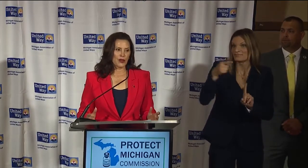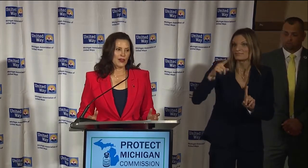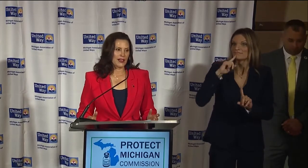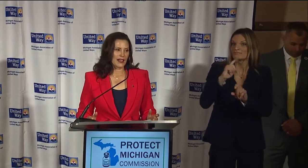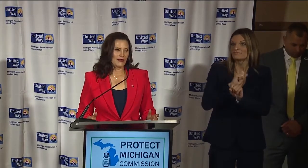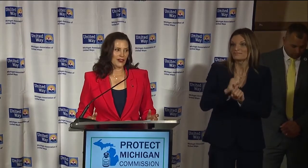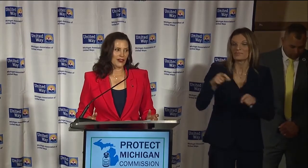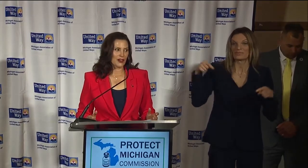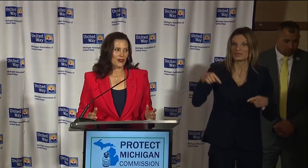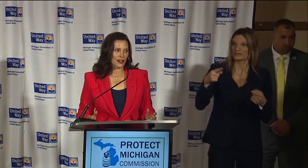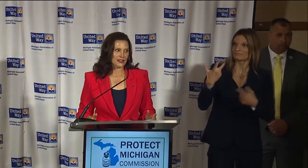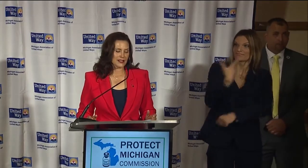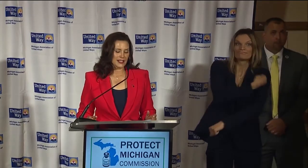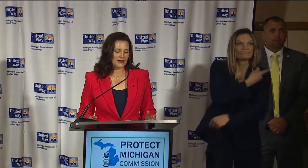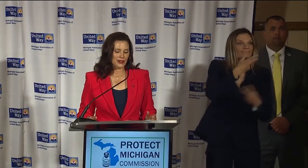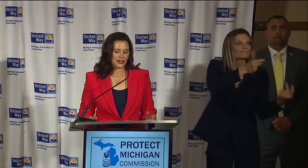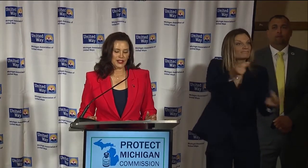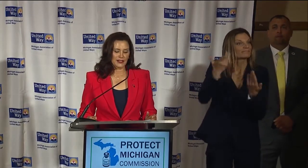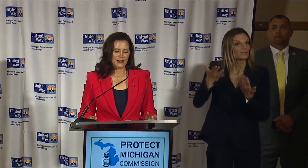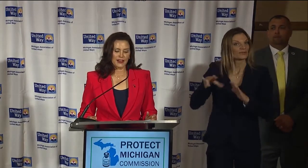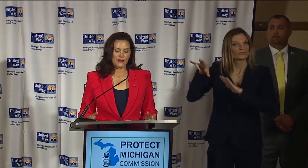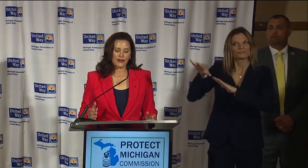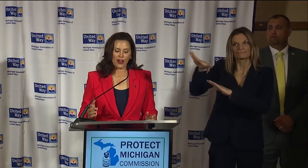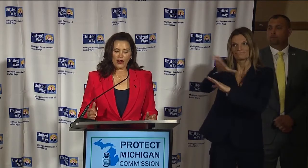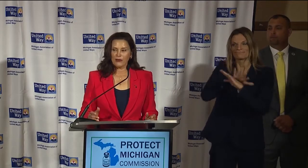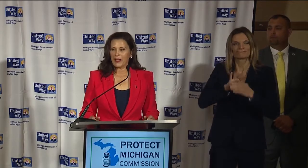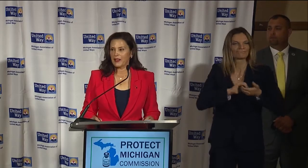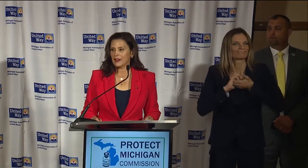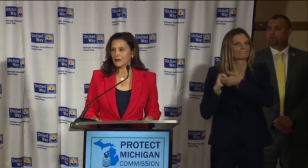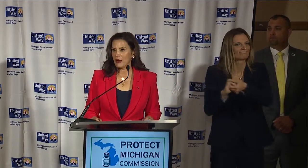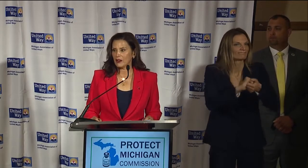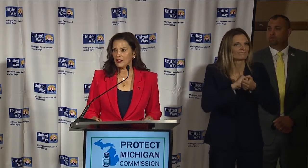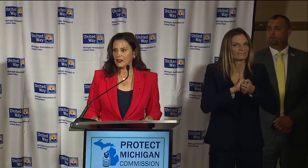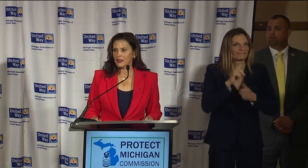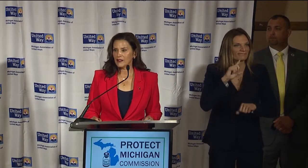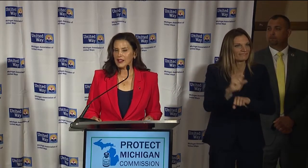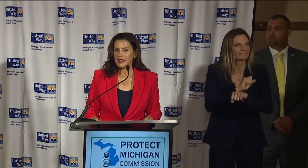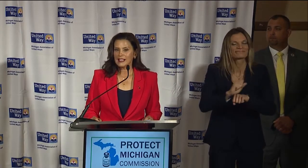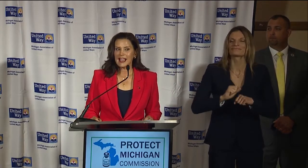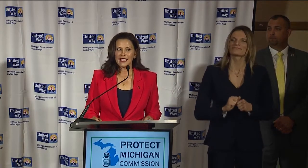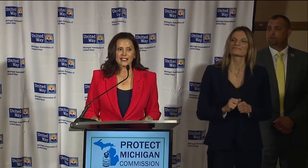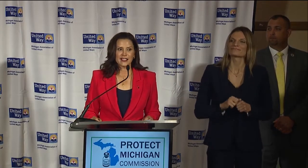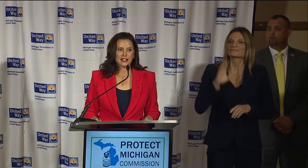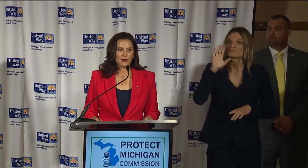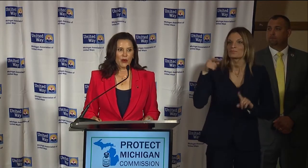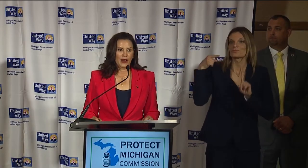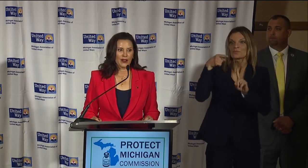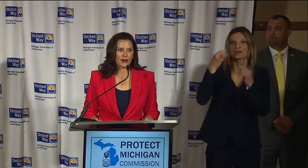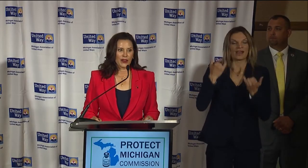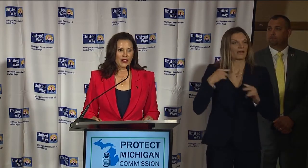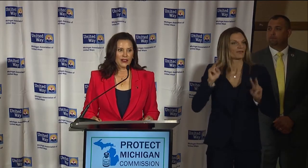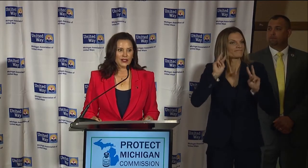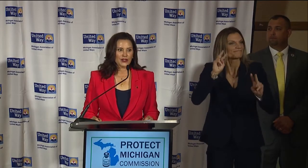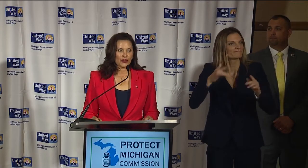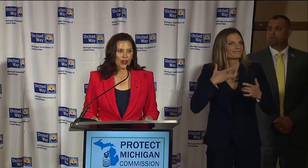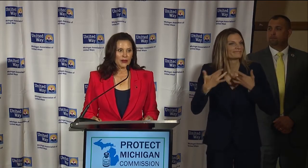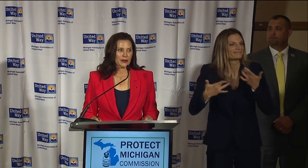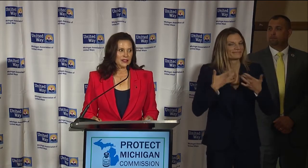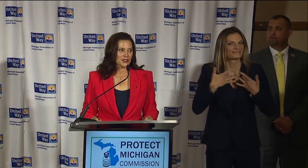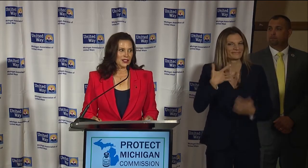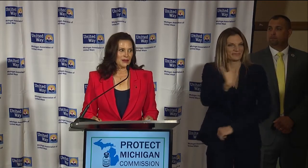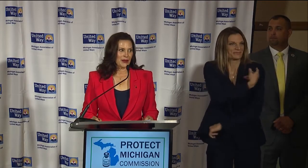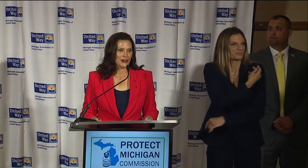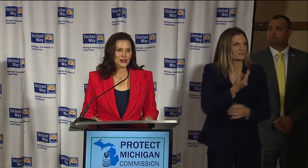important community effort across the state of Michigan. We've all been a part of getting to this point. We are in a